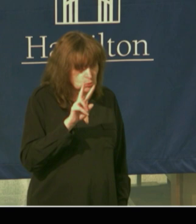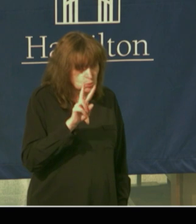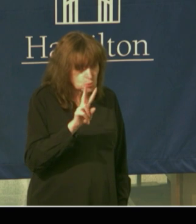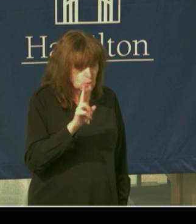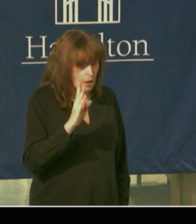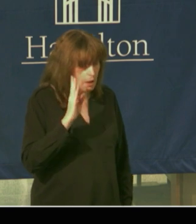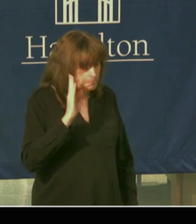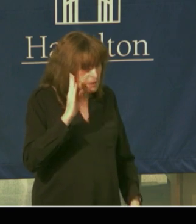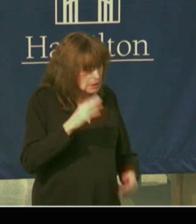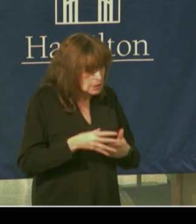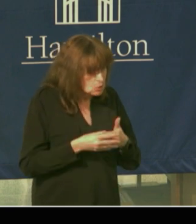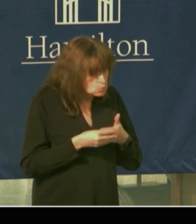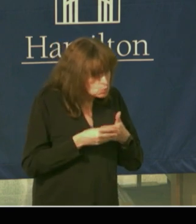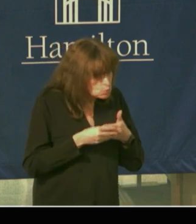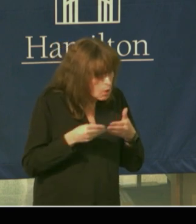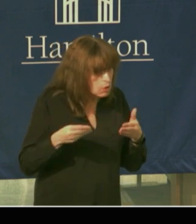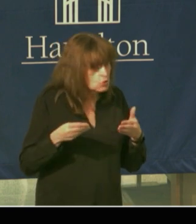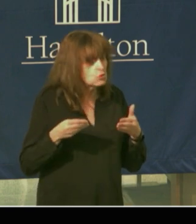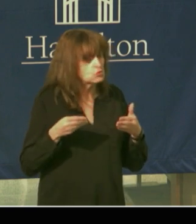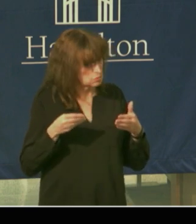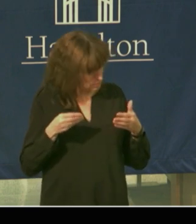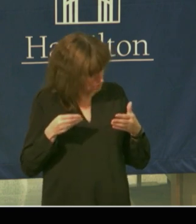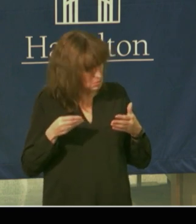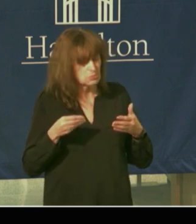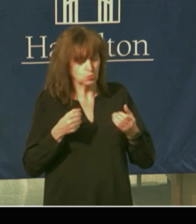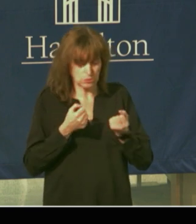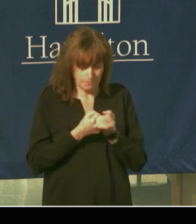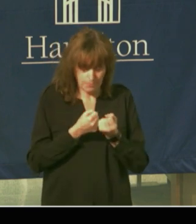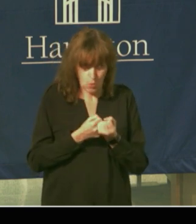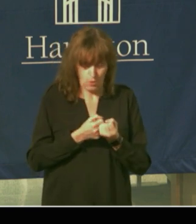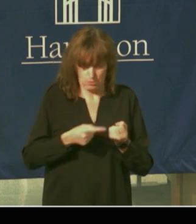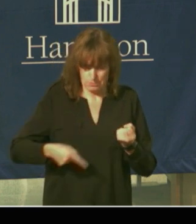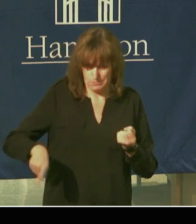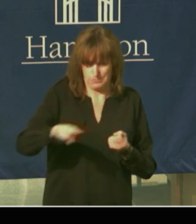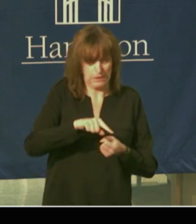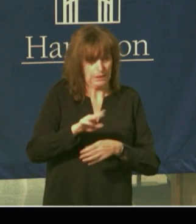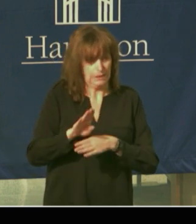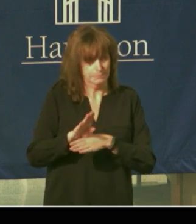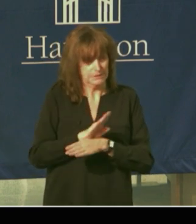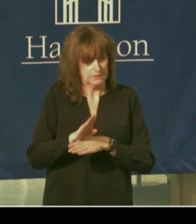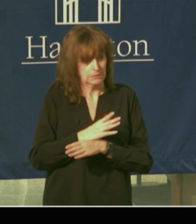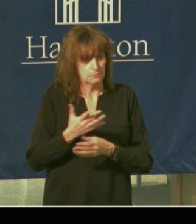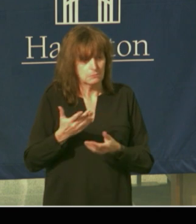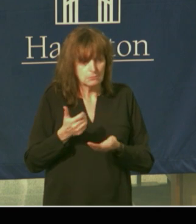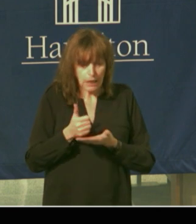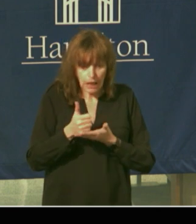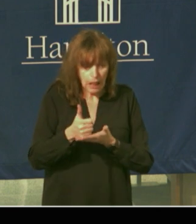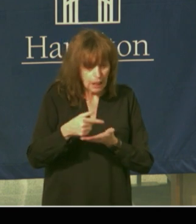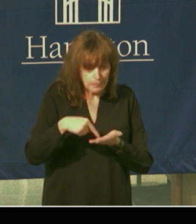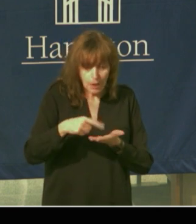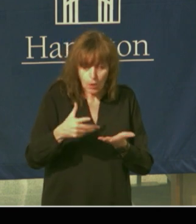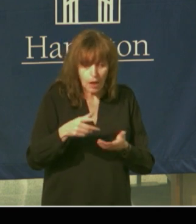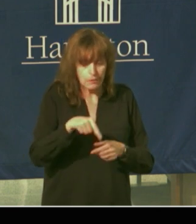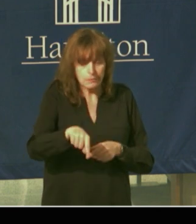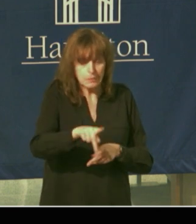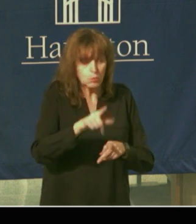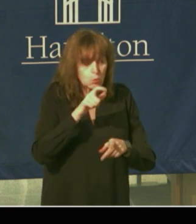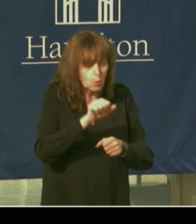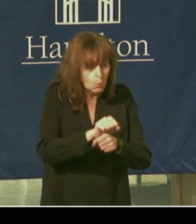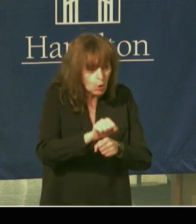to. To help, you know, for temporary wage subsidies. So, you know, the a maximum of subsidy